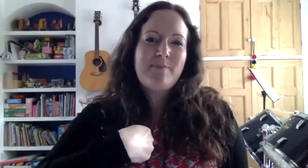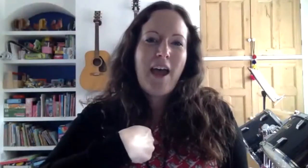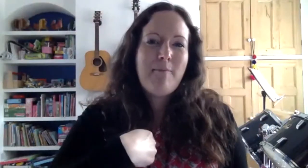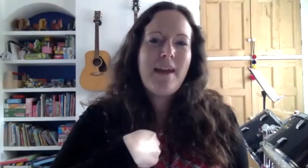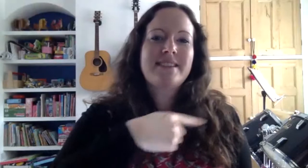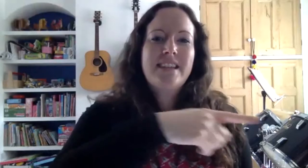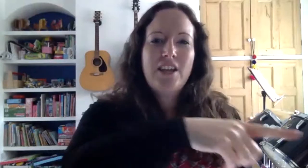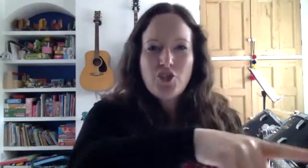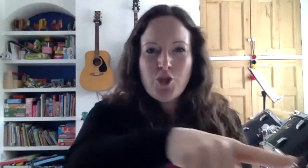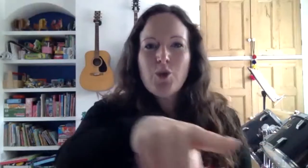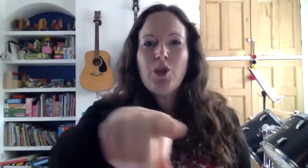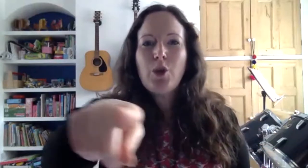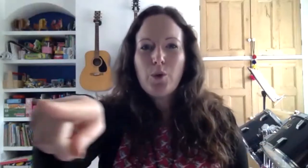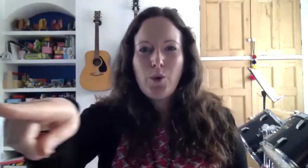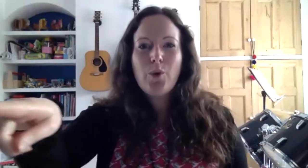my message to you.